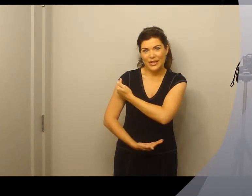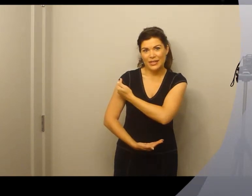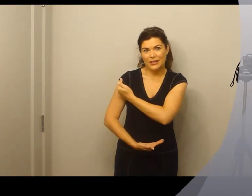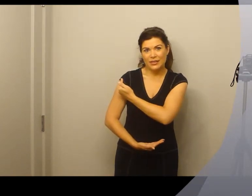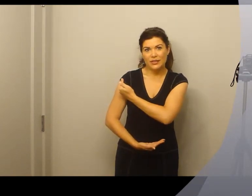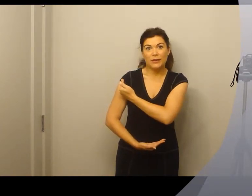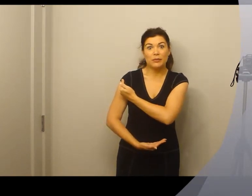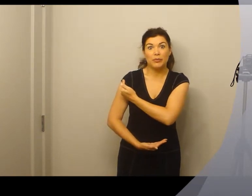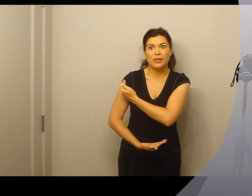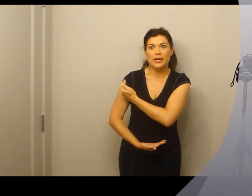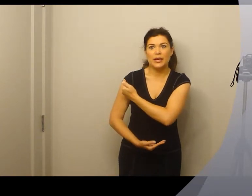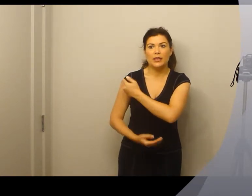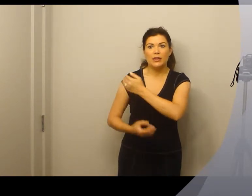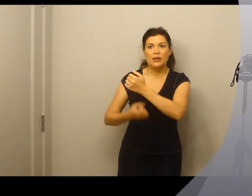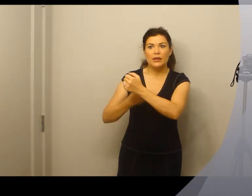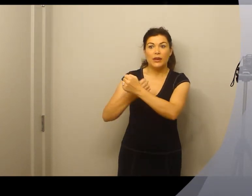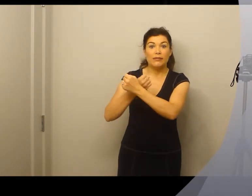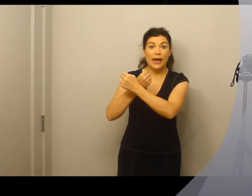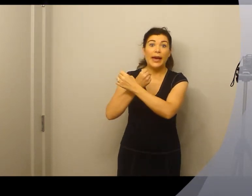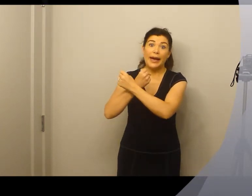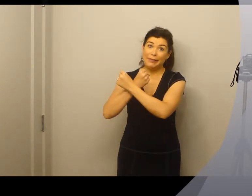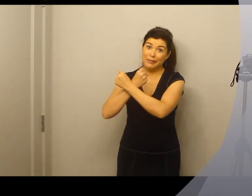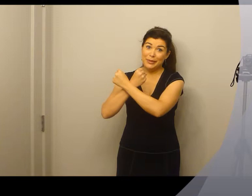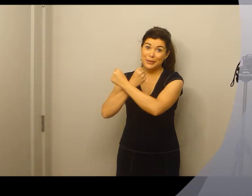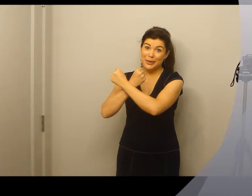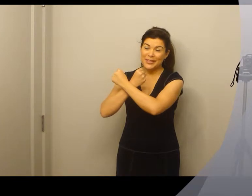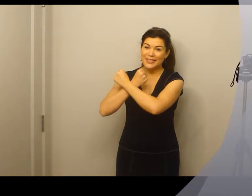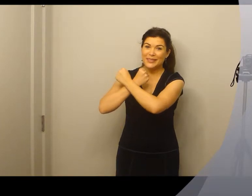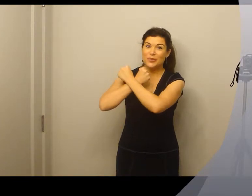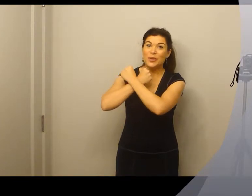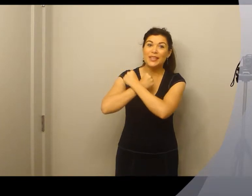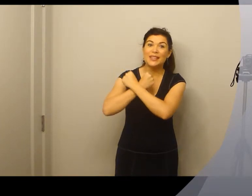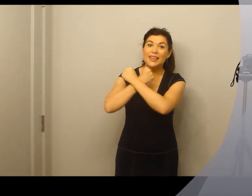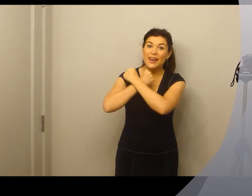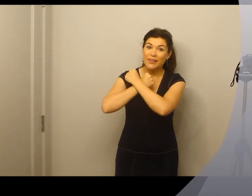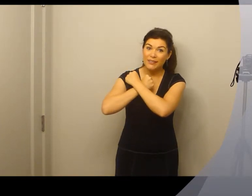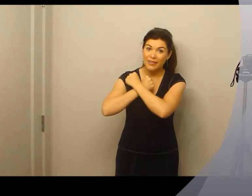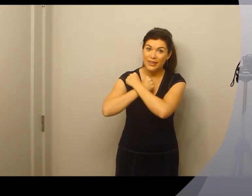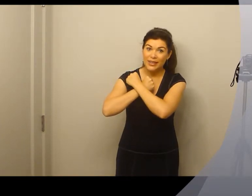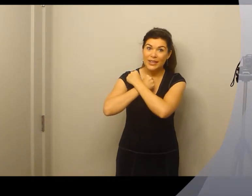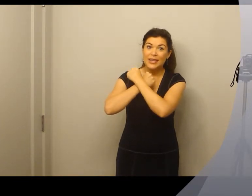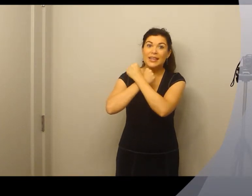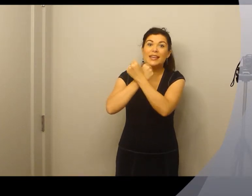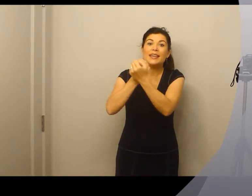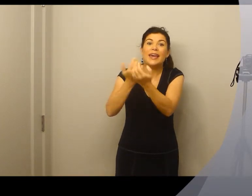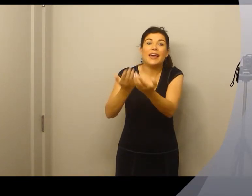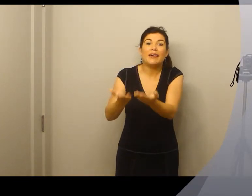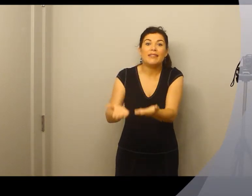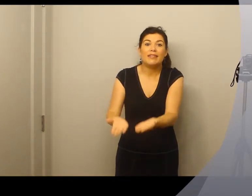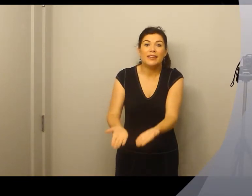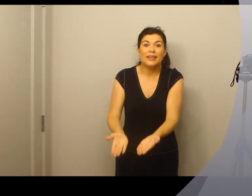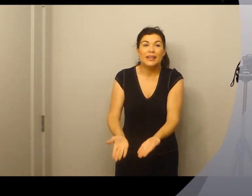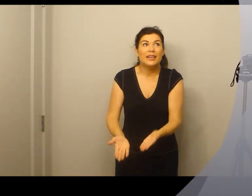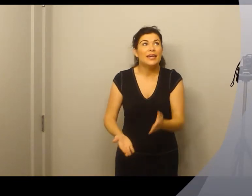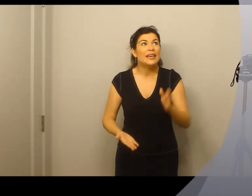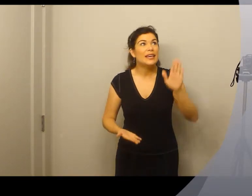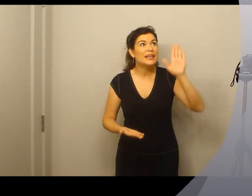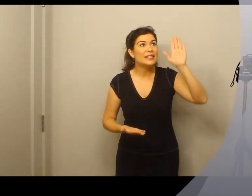Alright, let's start from the beginning of that half of the chorus. With love, he gave